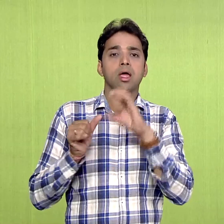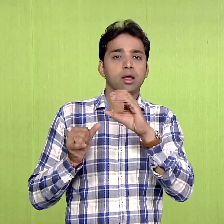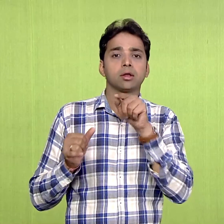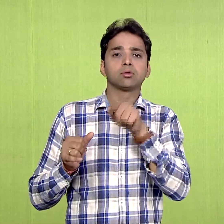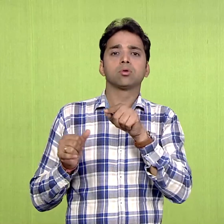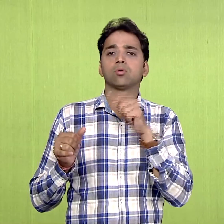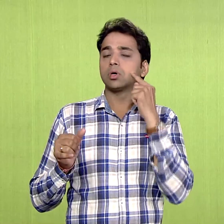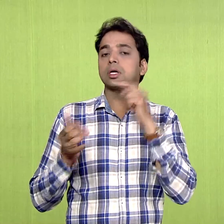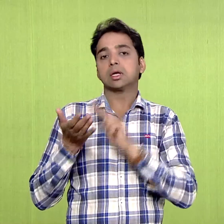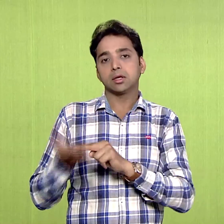signlanguage@nios.ac.in.